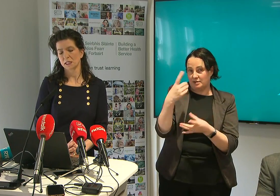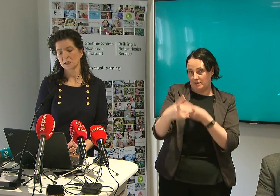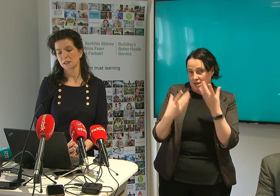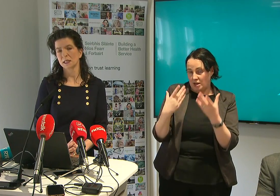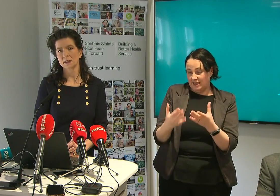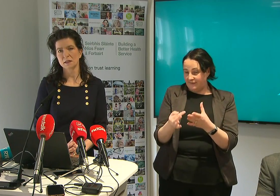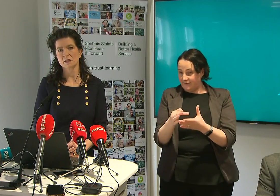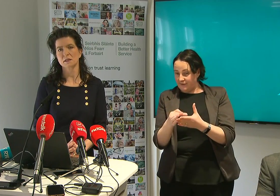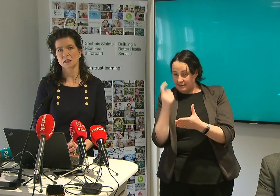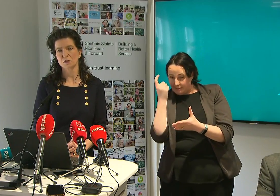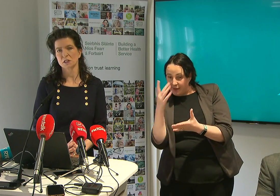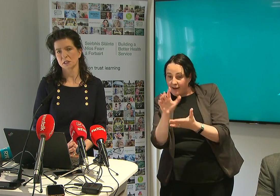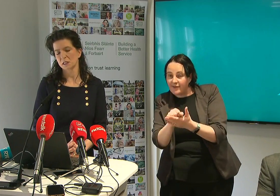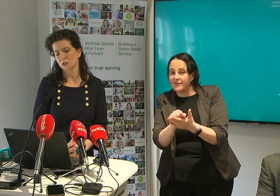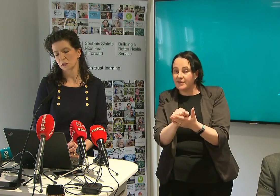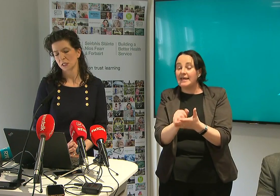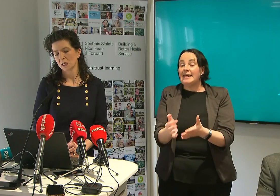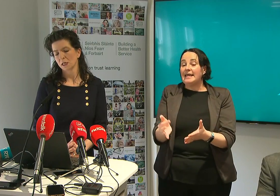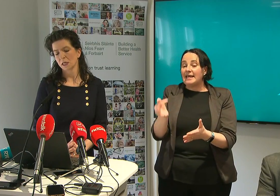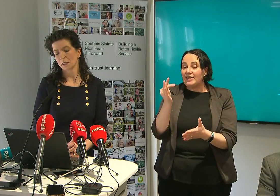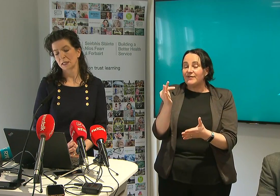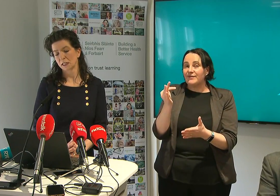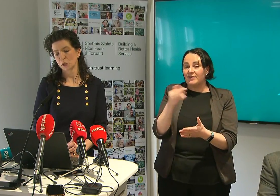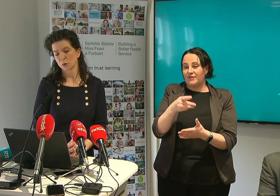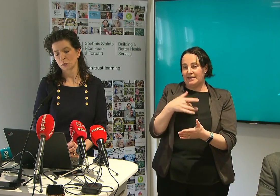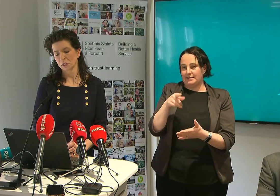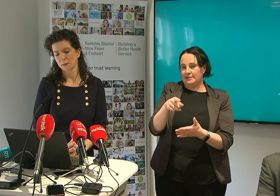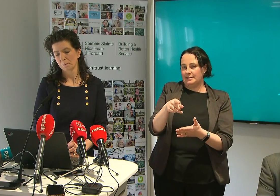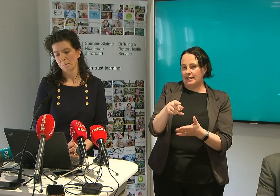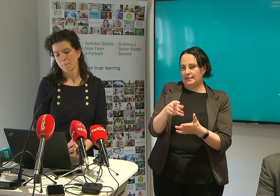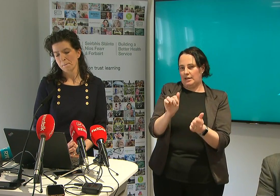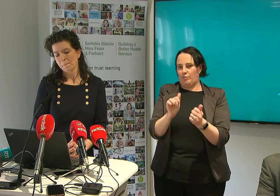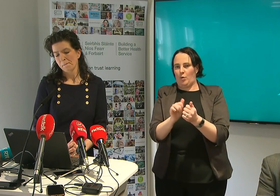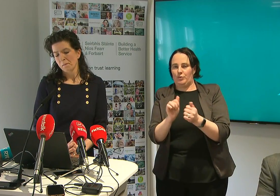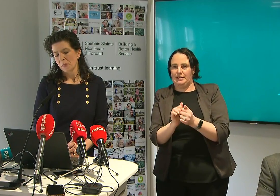suspect cases. Again, this is if it is considered clinically appropriate.